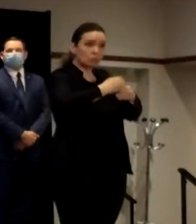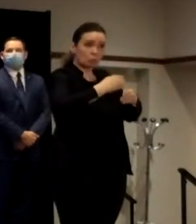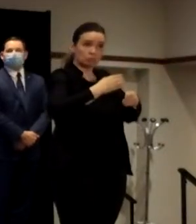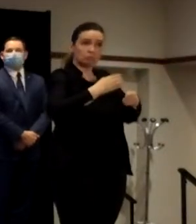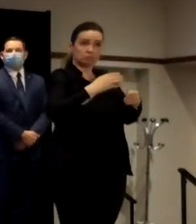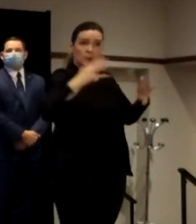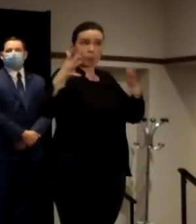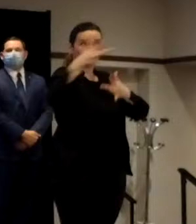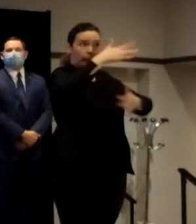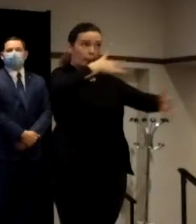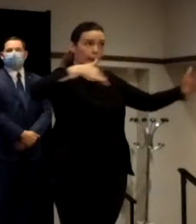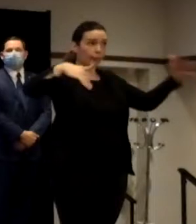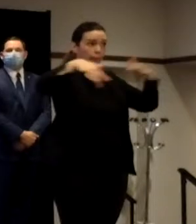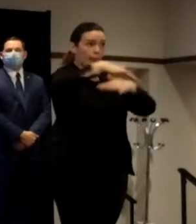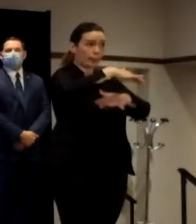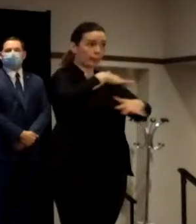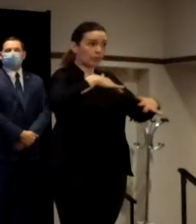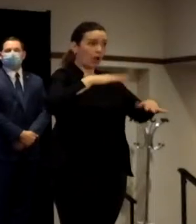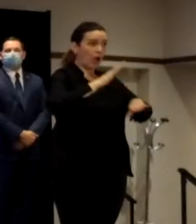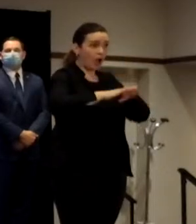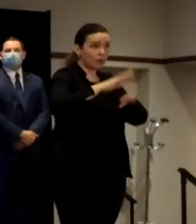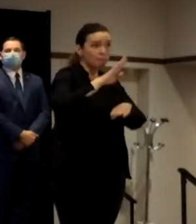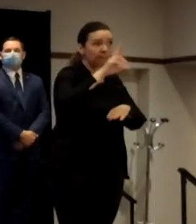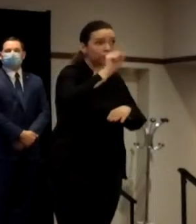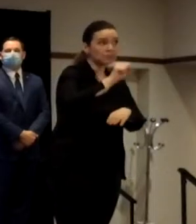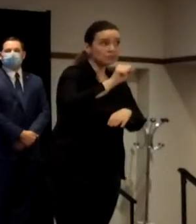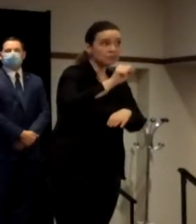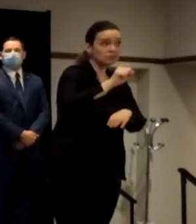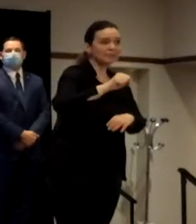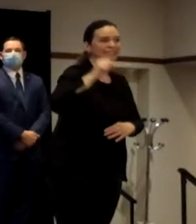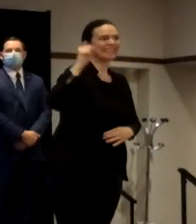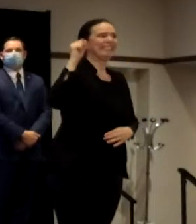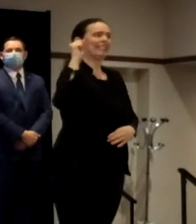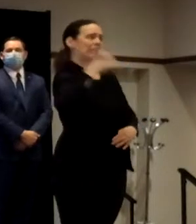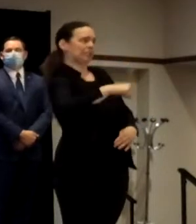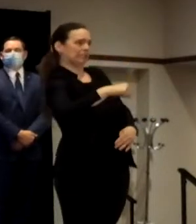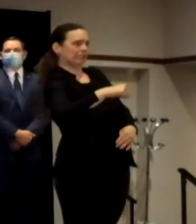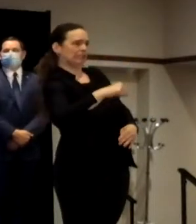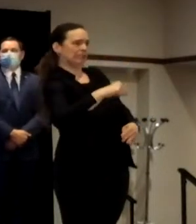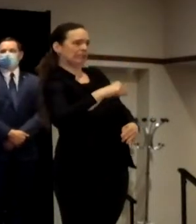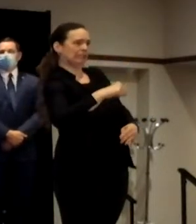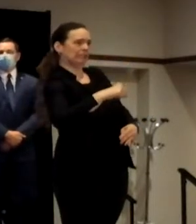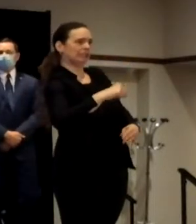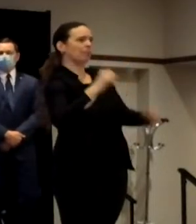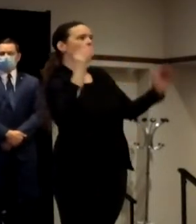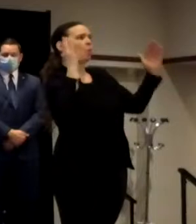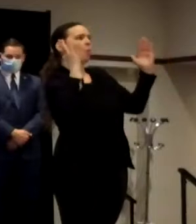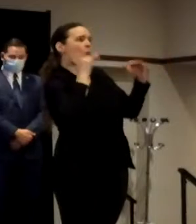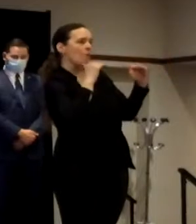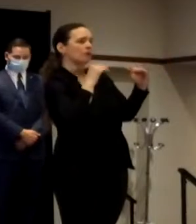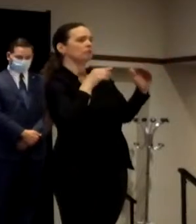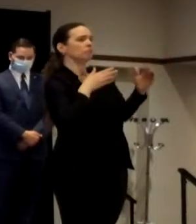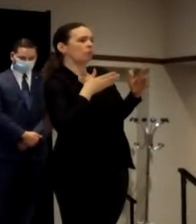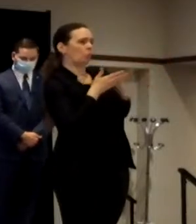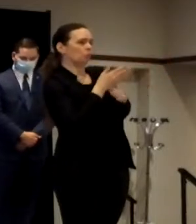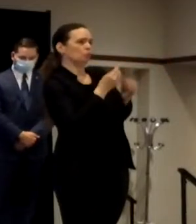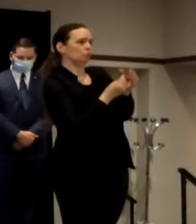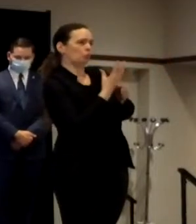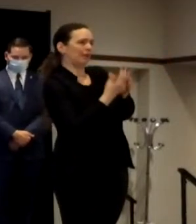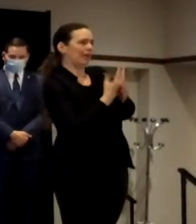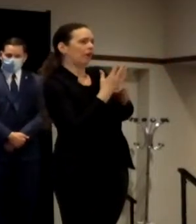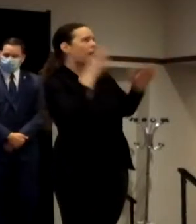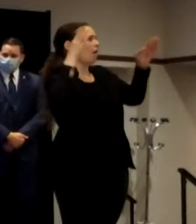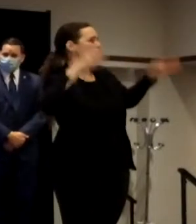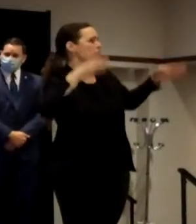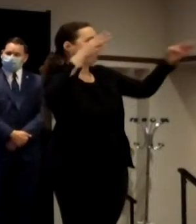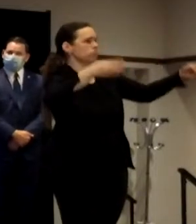Yes, as the spring is arriving, hopefully soon, you know, anytime, one of those things which I certainly communicated to them, whenever possible, if